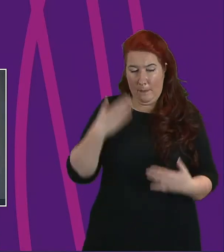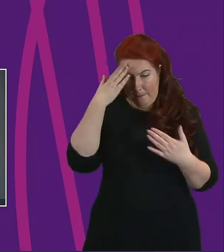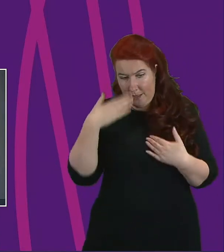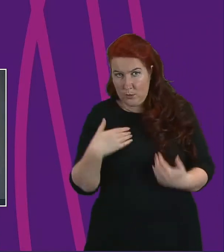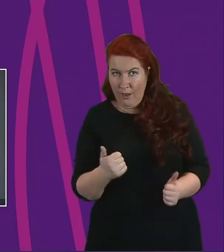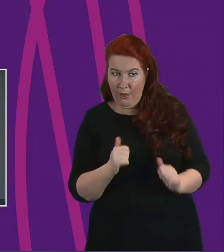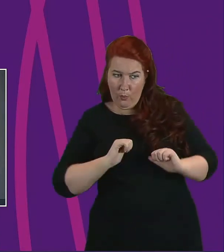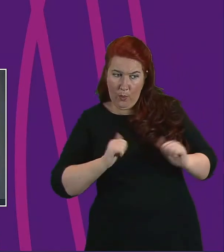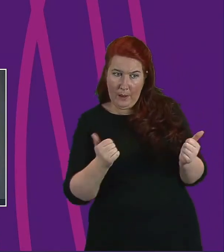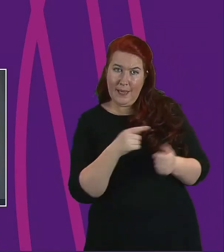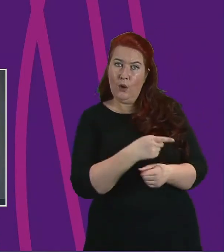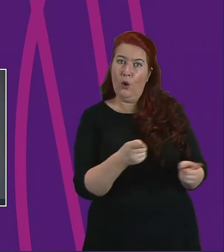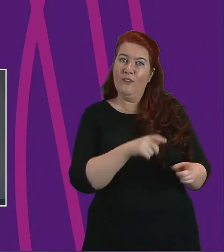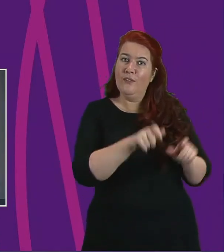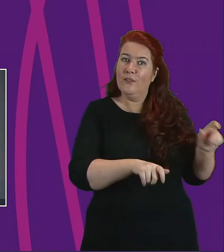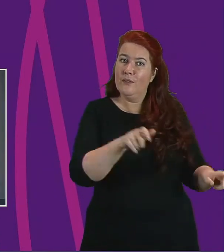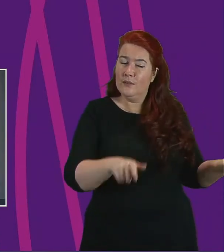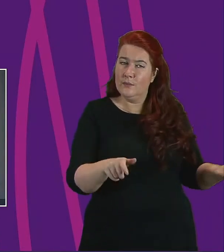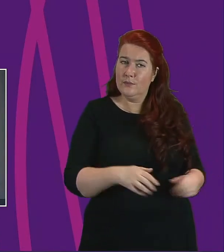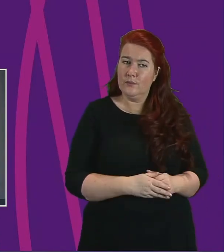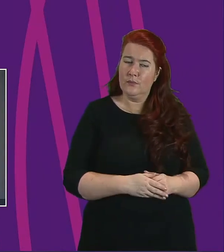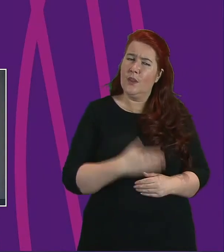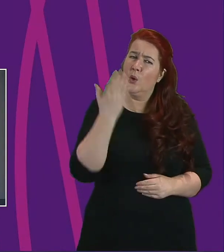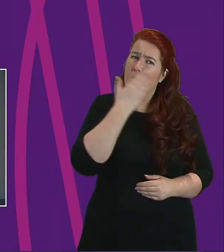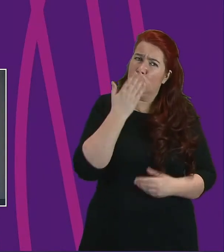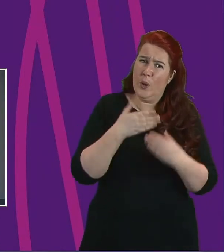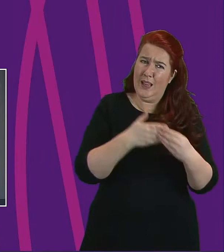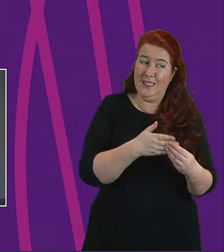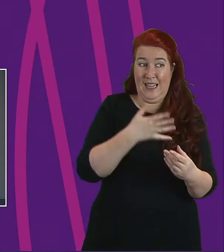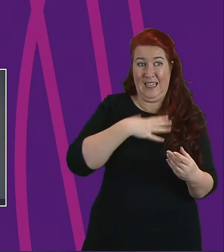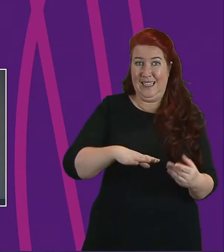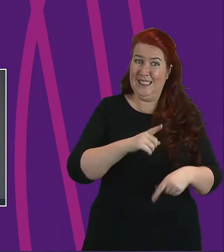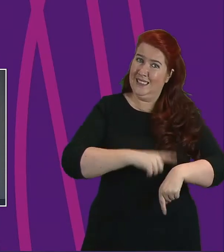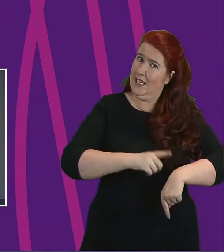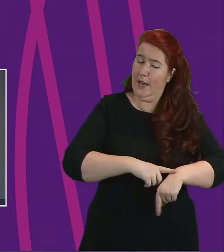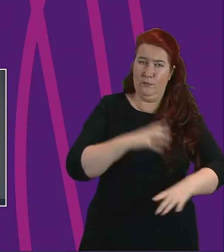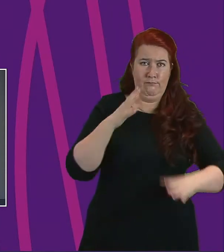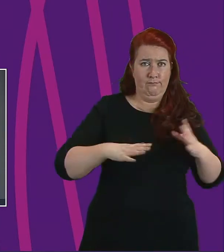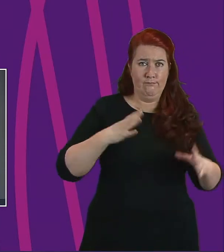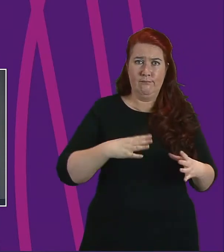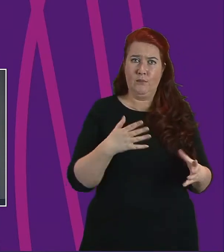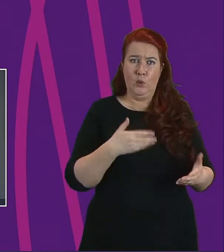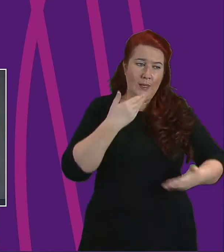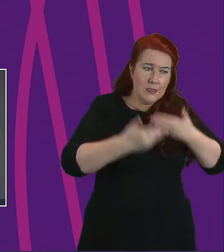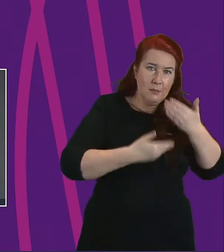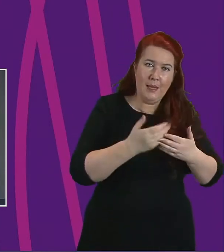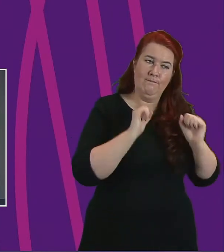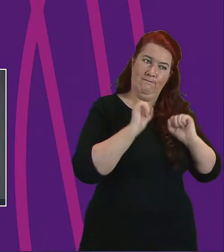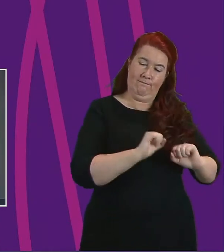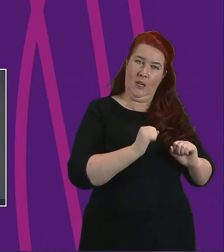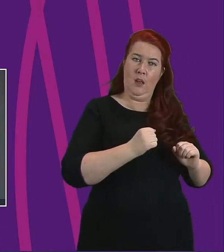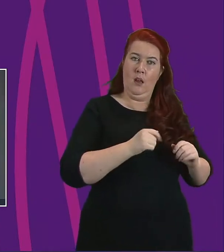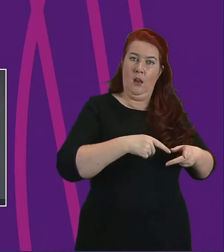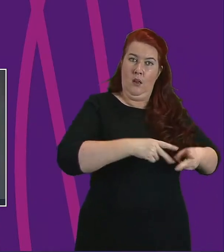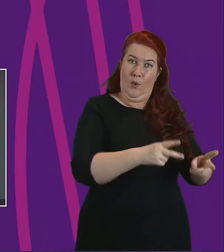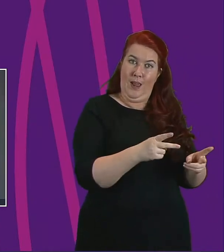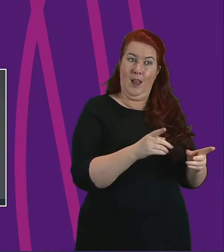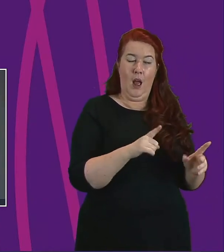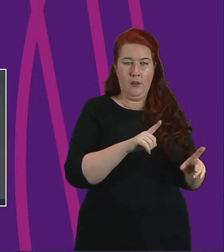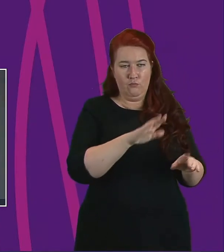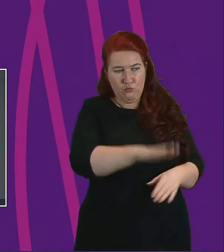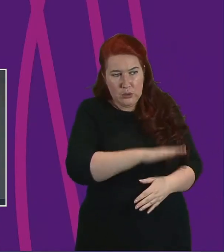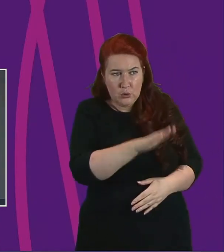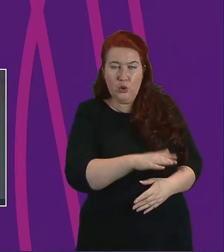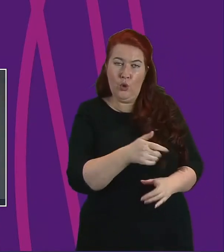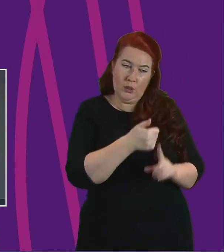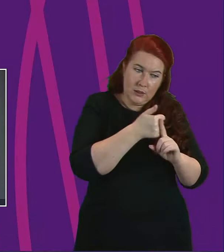learners. School leaders will need time to work with the school community to explain local approaches and provide reassurance and support